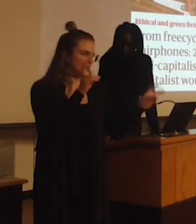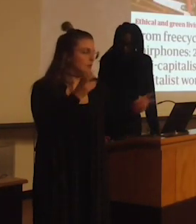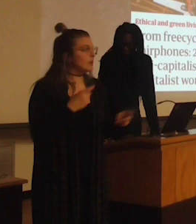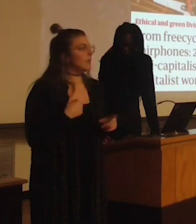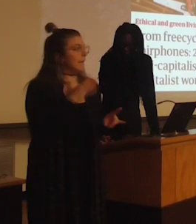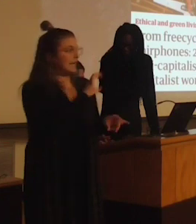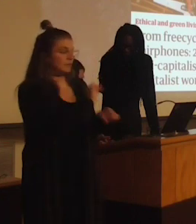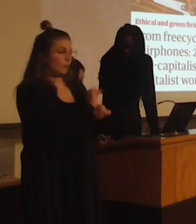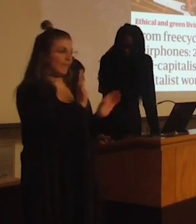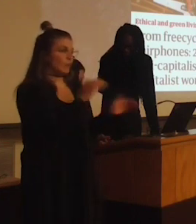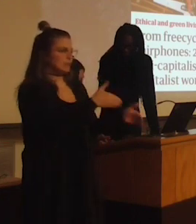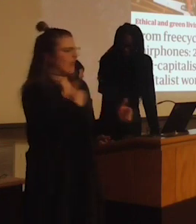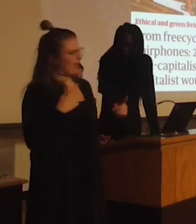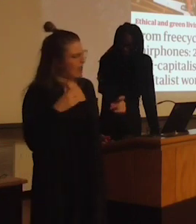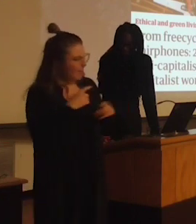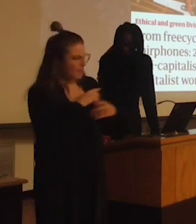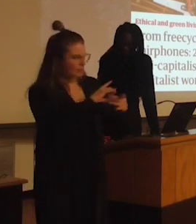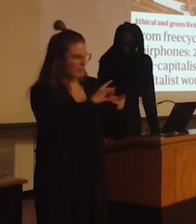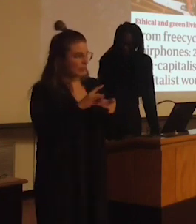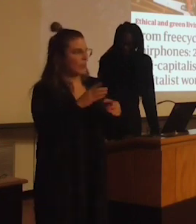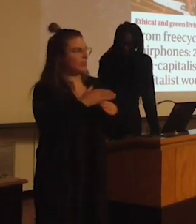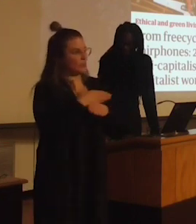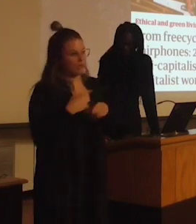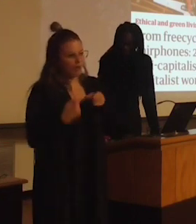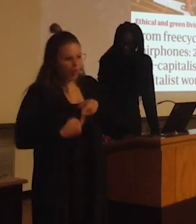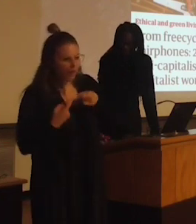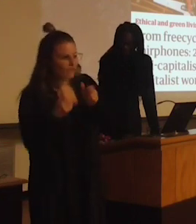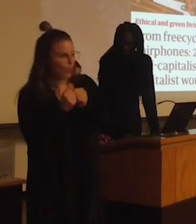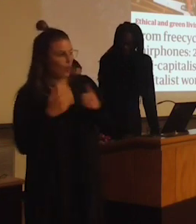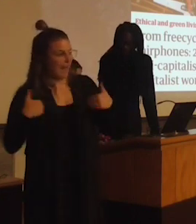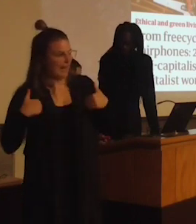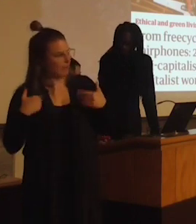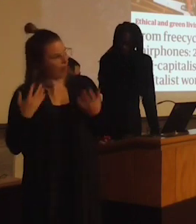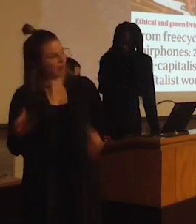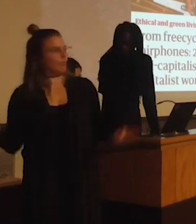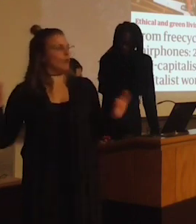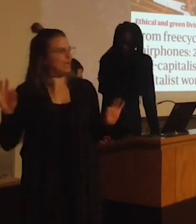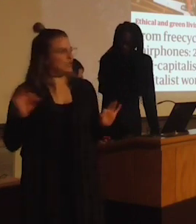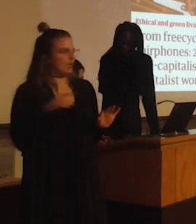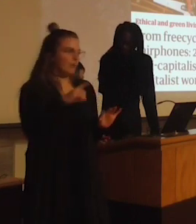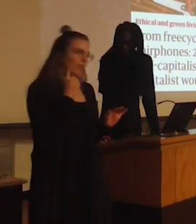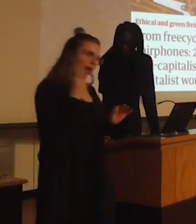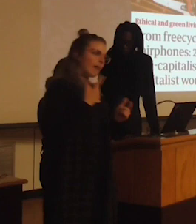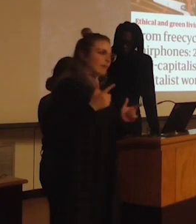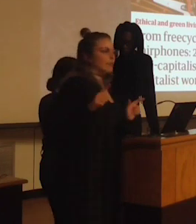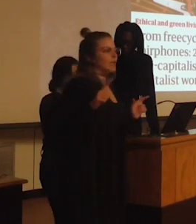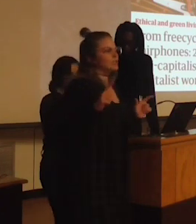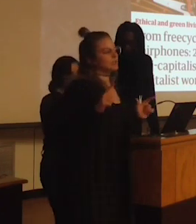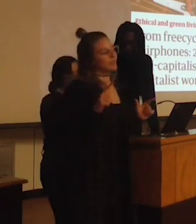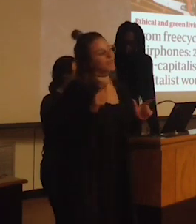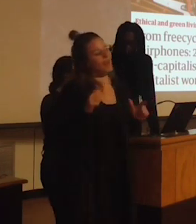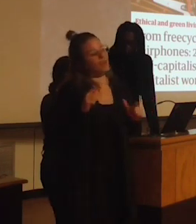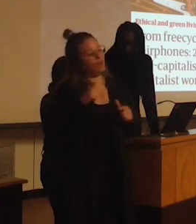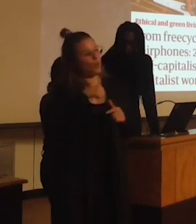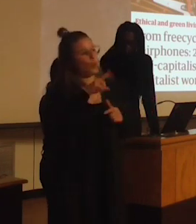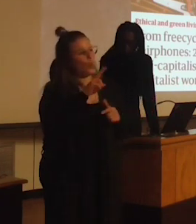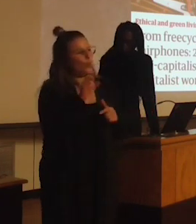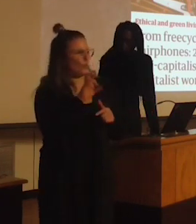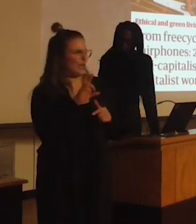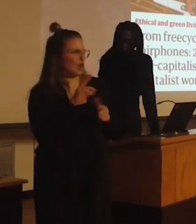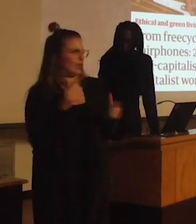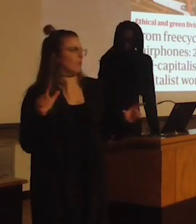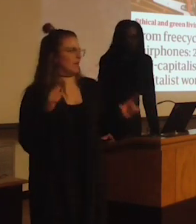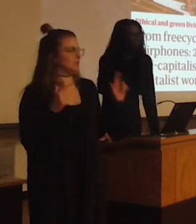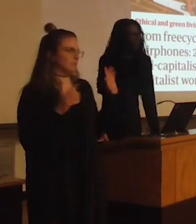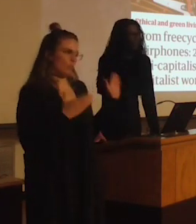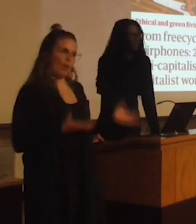focuses on examining the complex relationships between the struggles for animal liberation, Black liberation, and queer liberation. Please